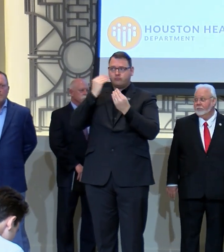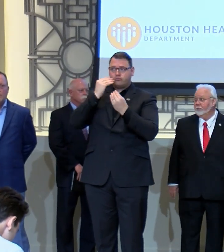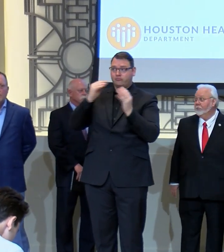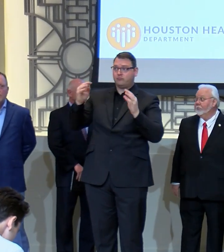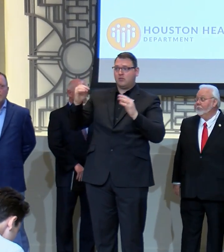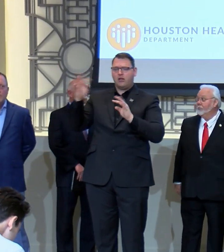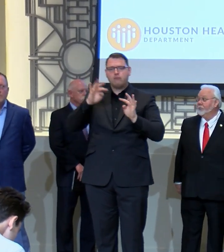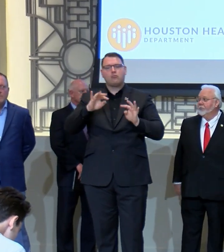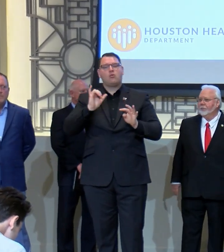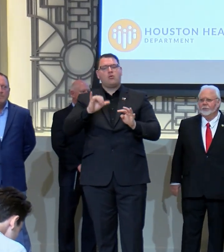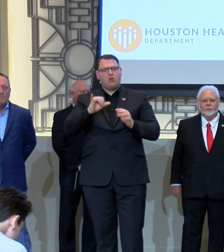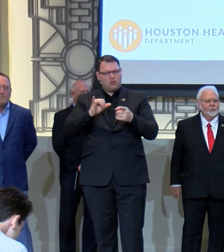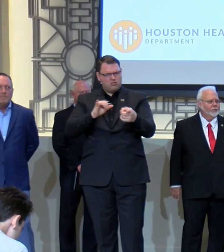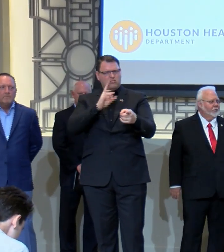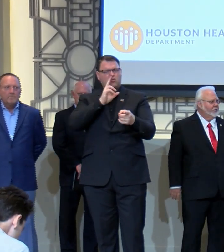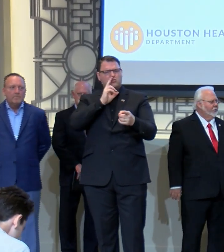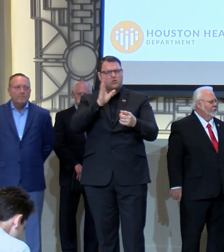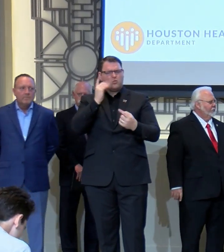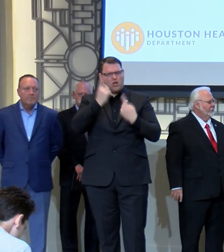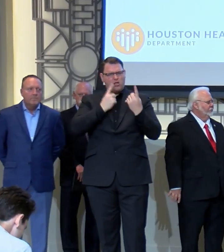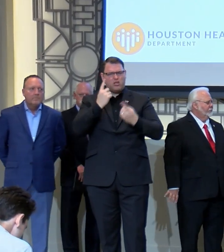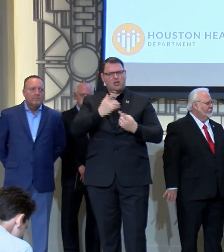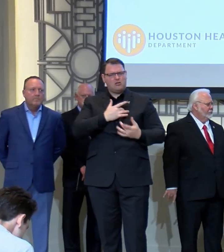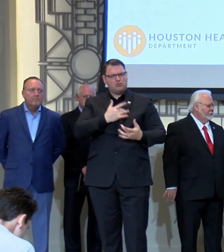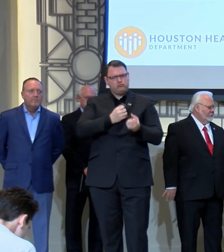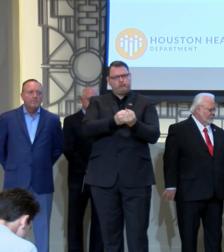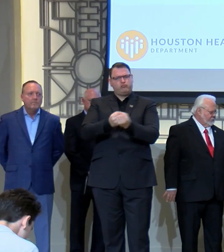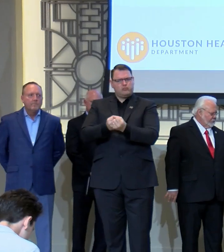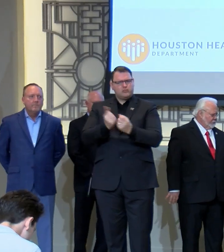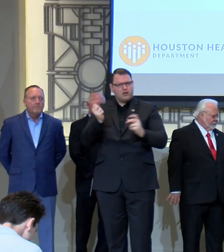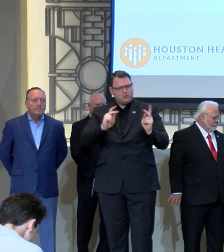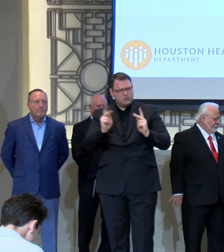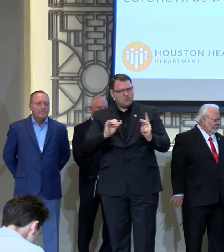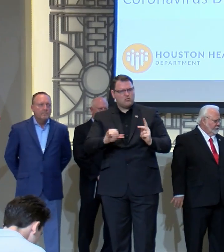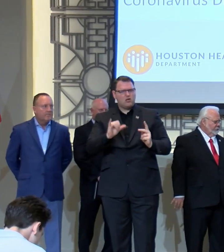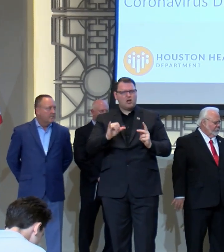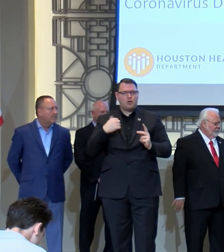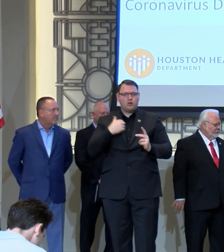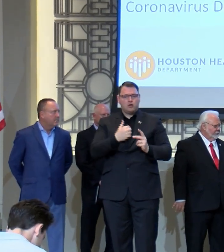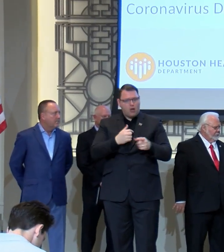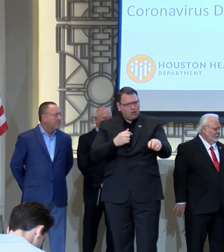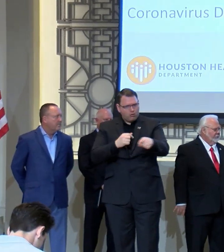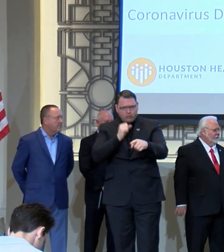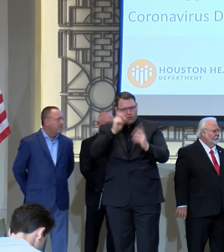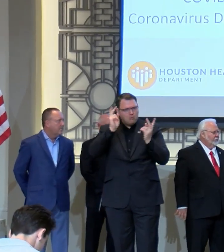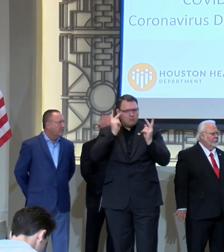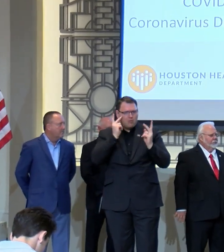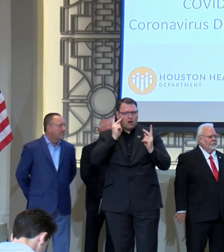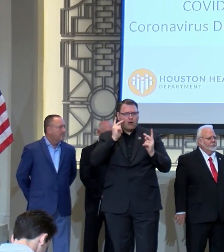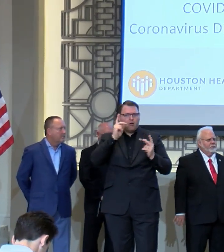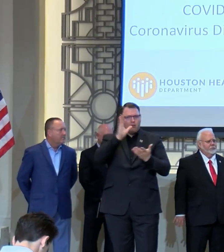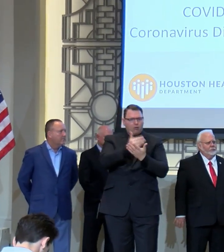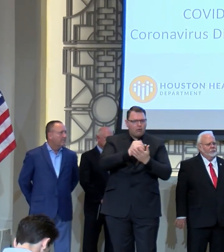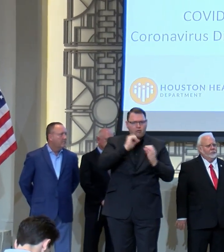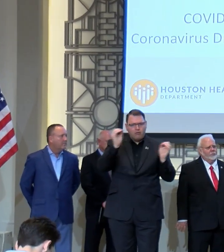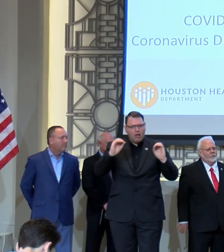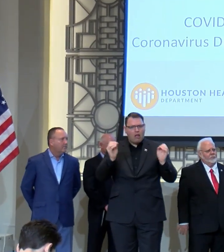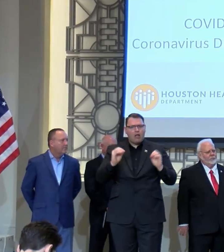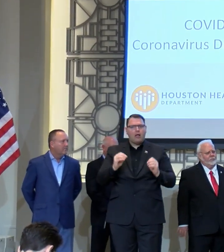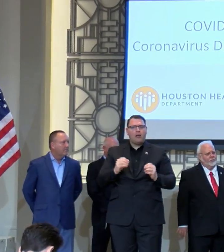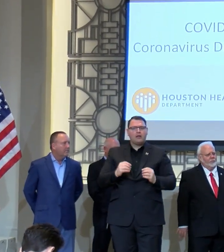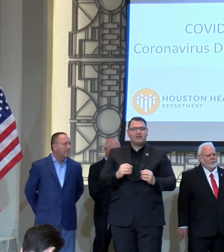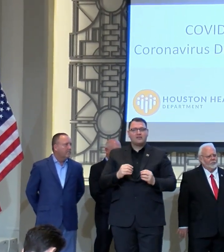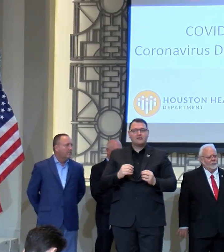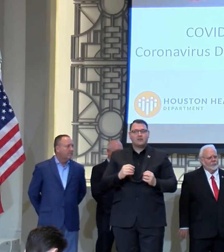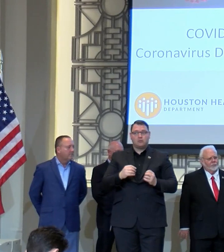are thoughtful and sensitive to the needs of others, that we do not panic. We recognize that grocery stores are